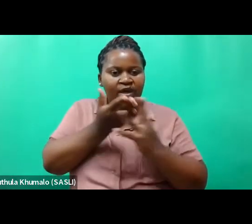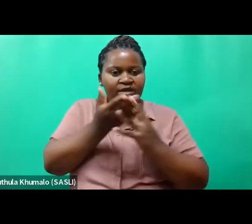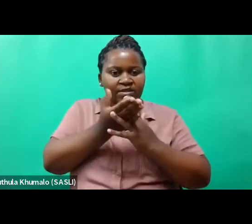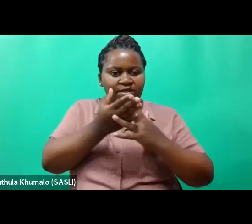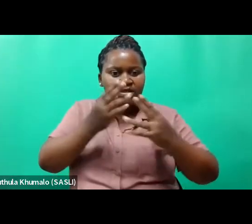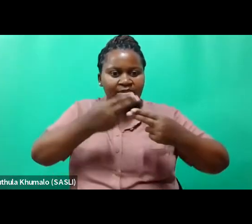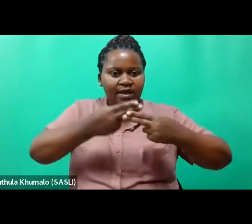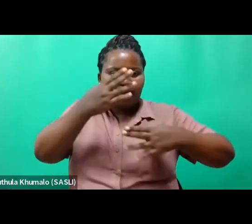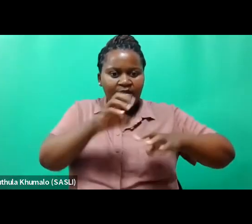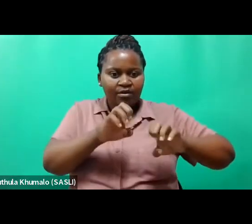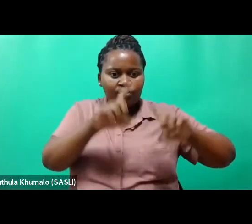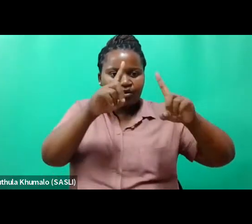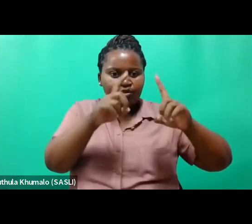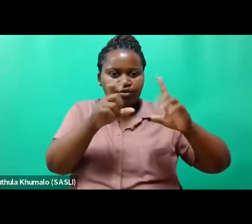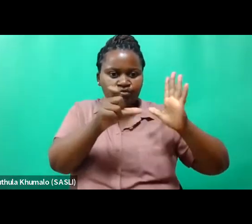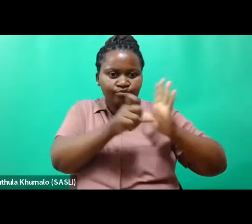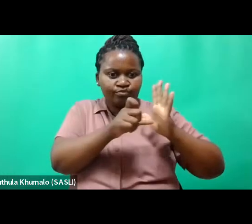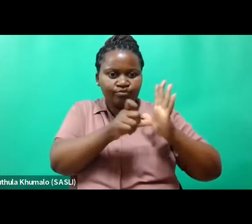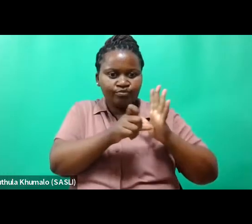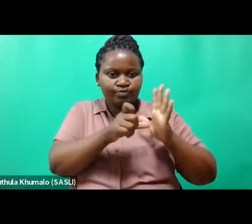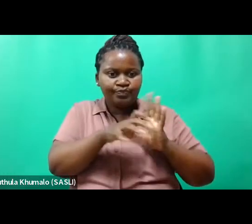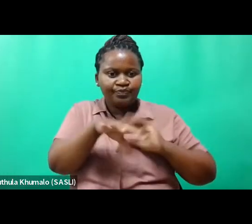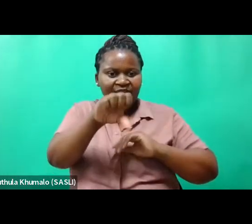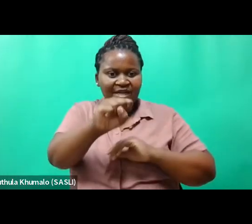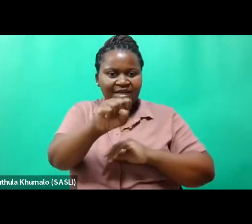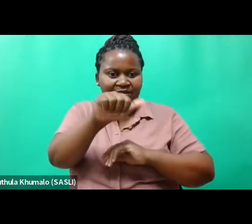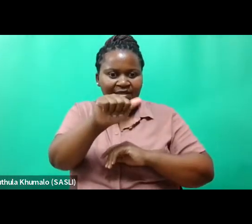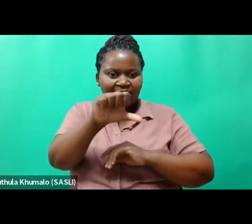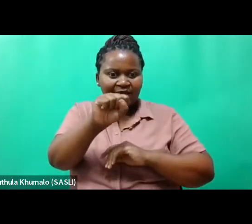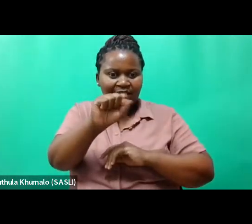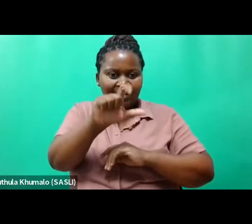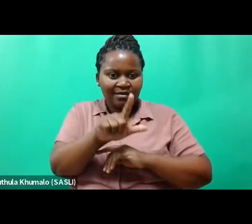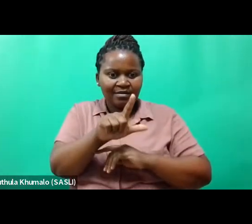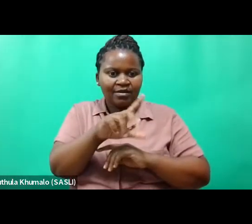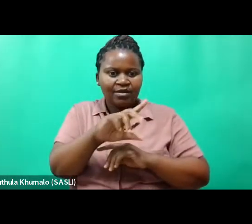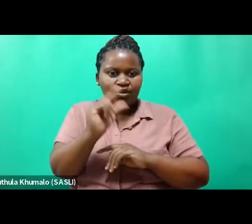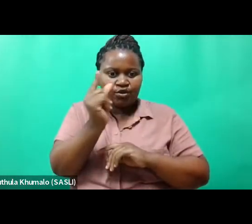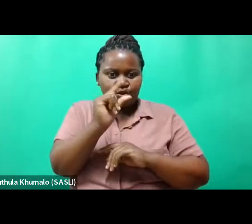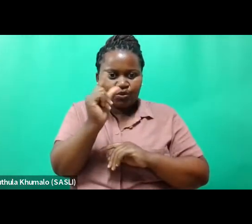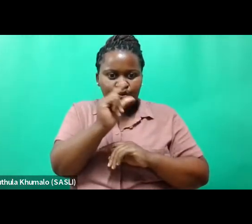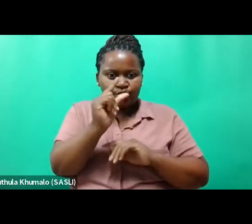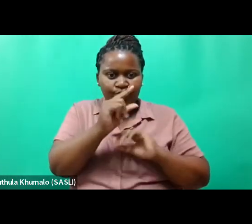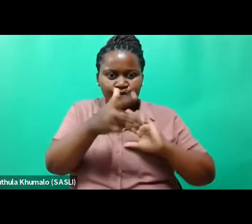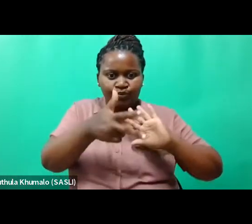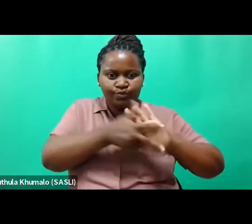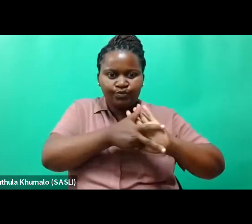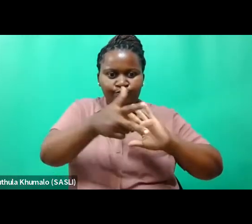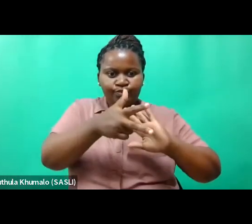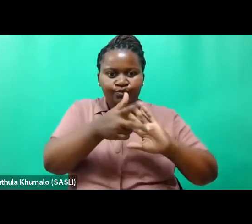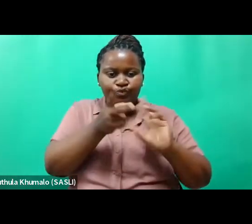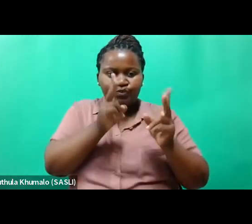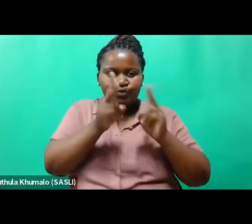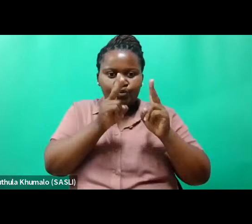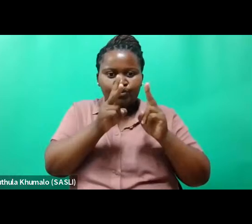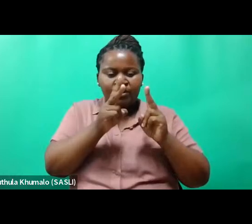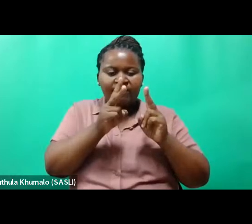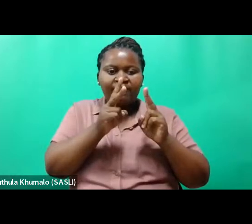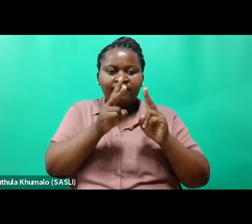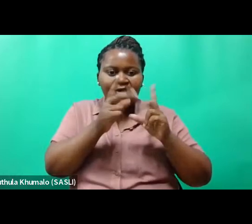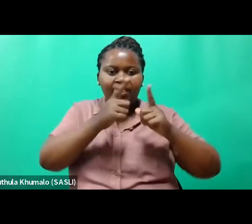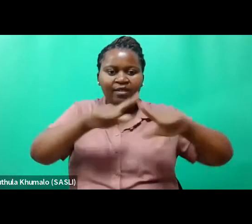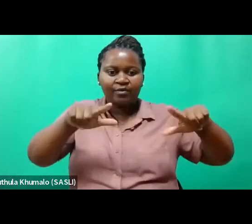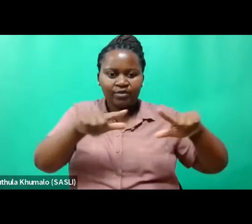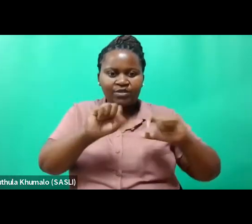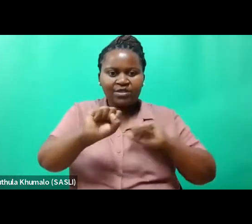one, considering that SASL is soon to be recognized as the 12th official language in South Africa. What